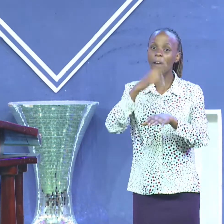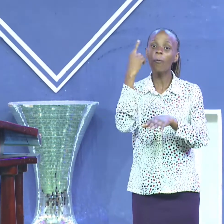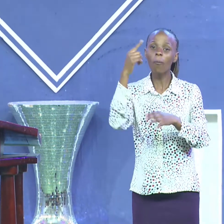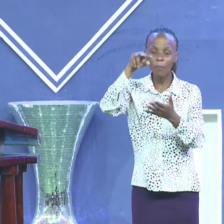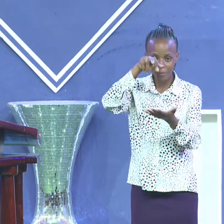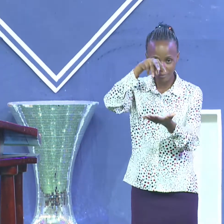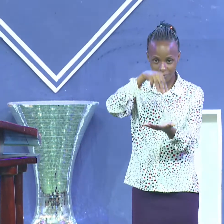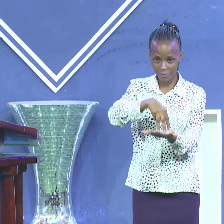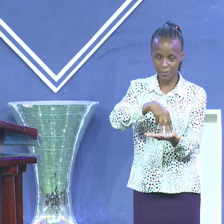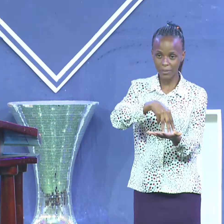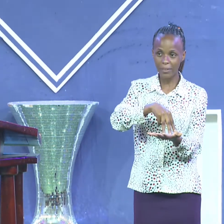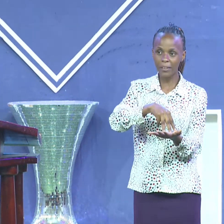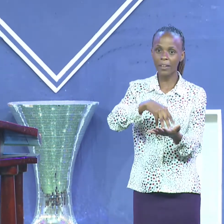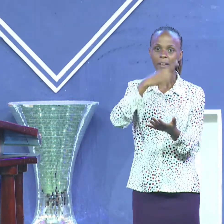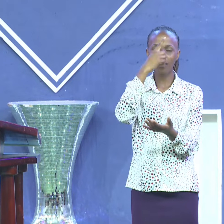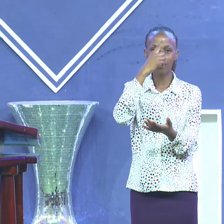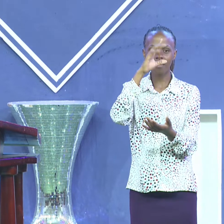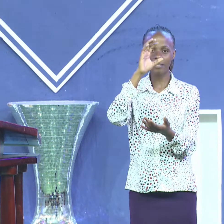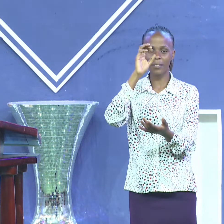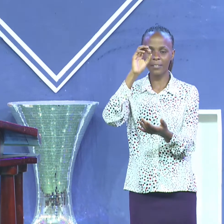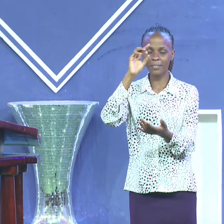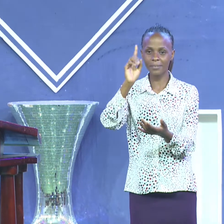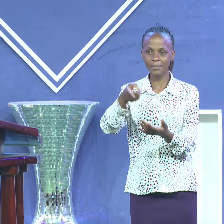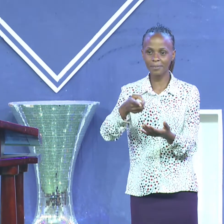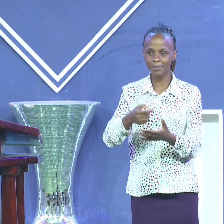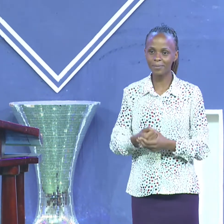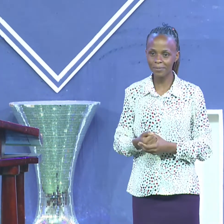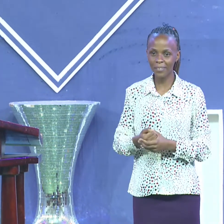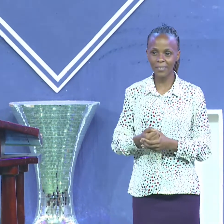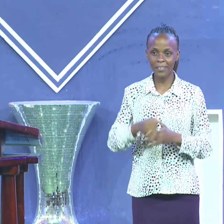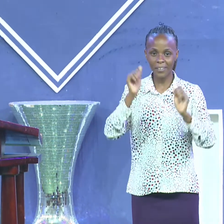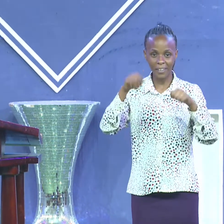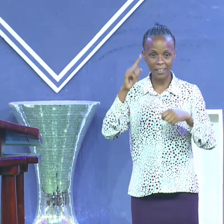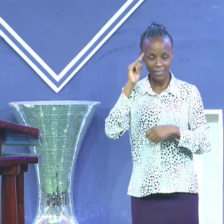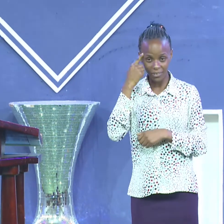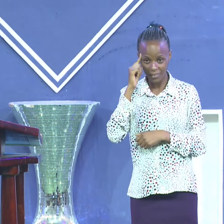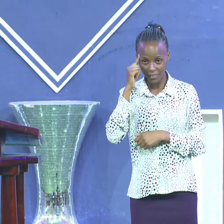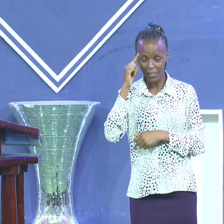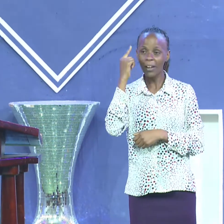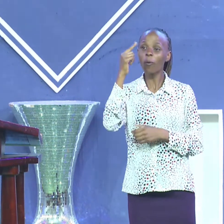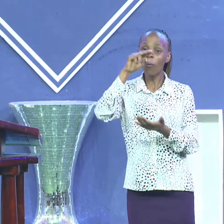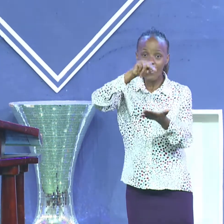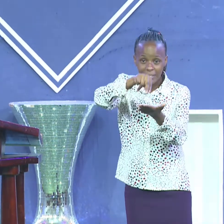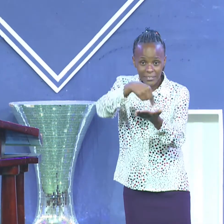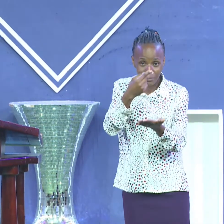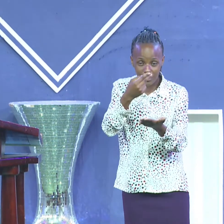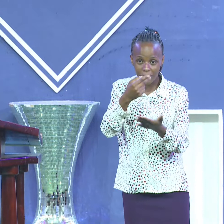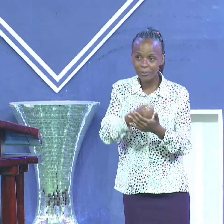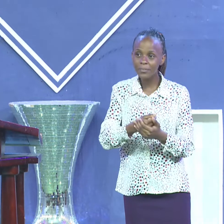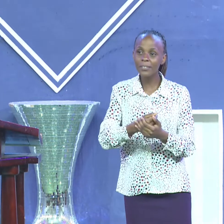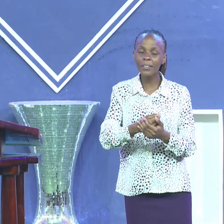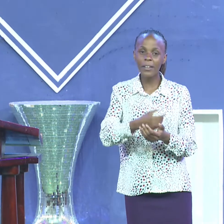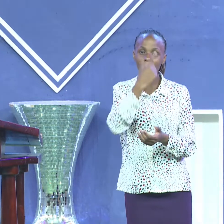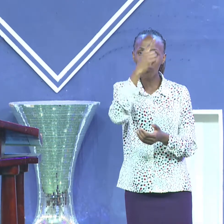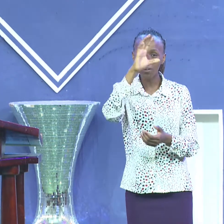fork ya mitwalo kumi would cost 100,000 shillings. Can you imagine? So ejike mwetabula chai. One spoon ya